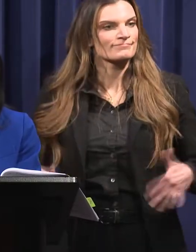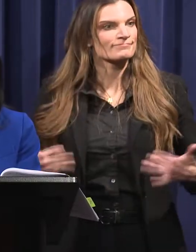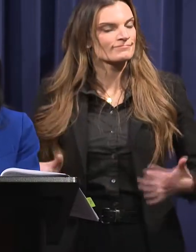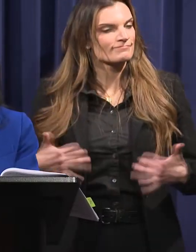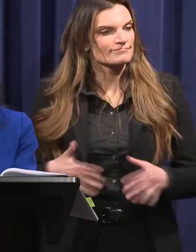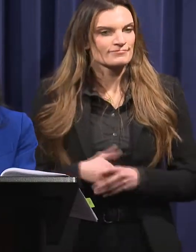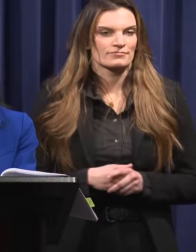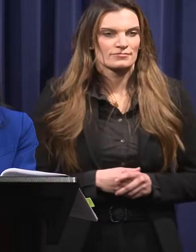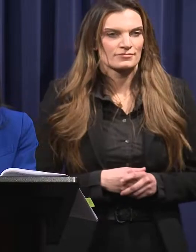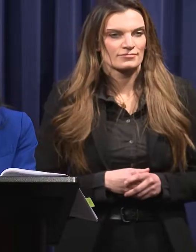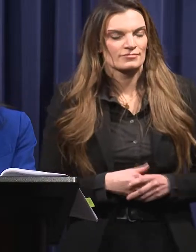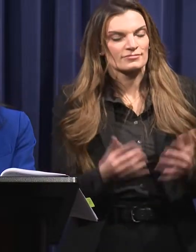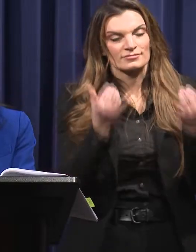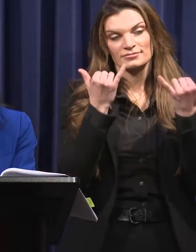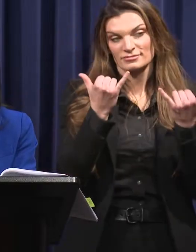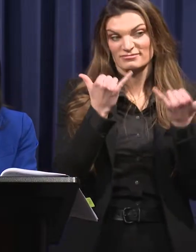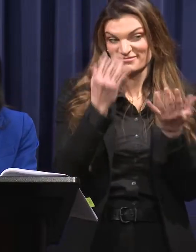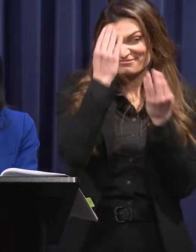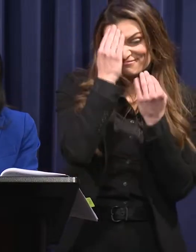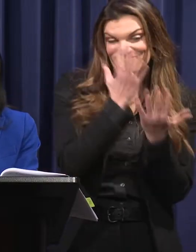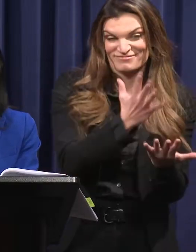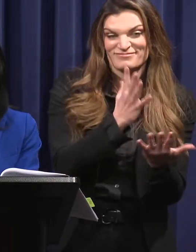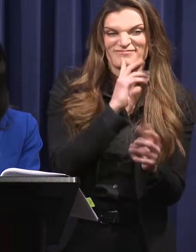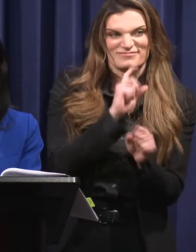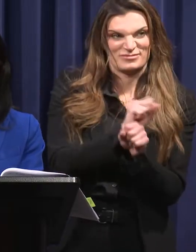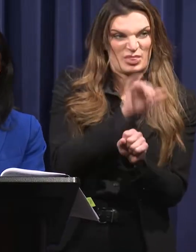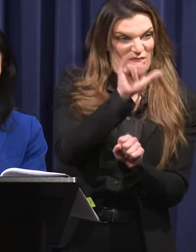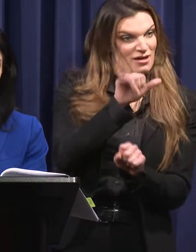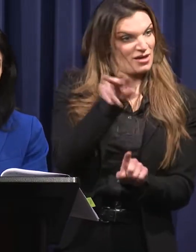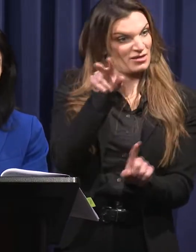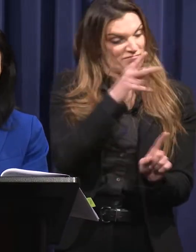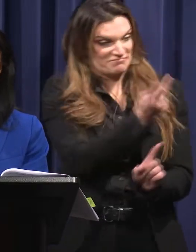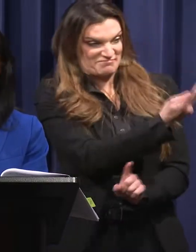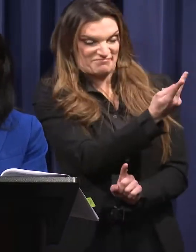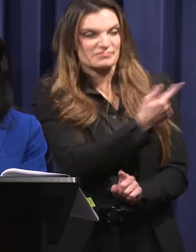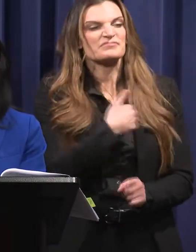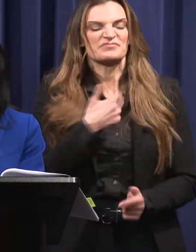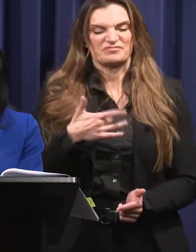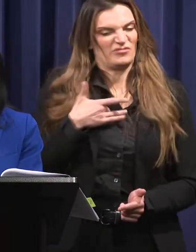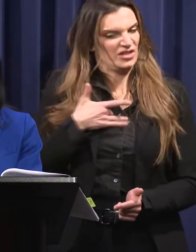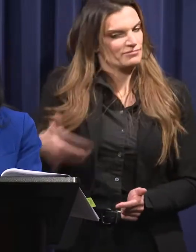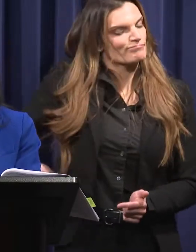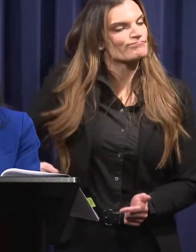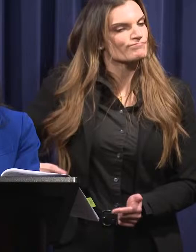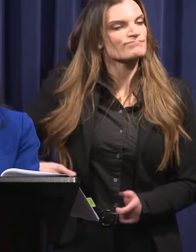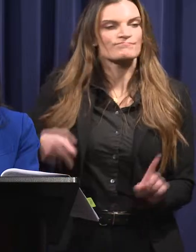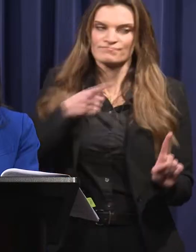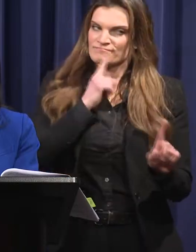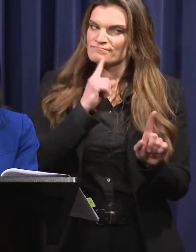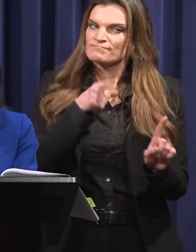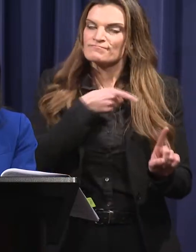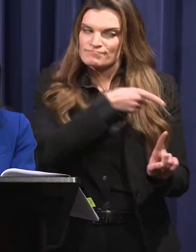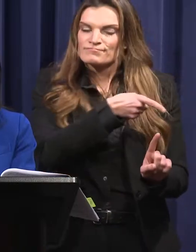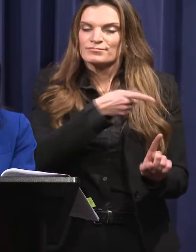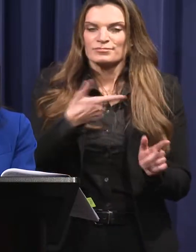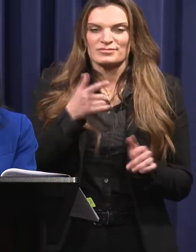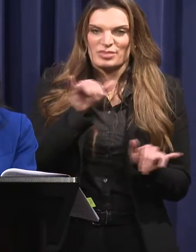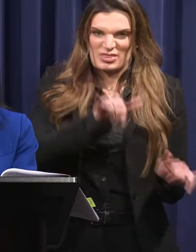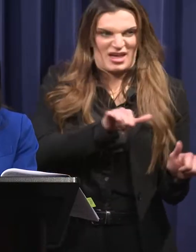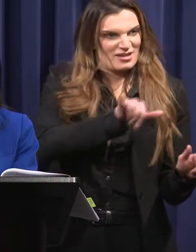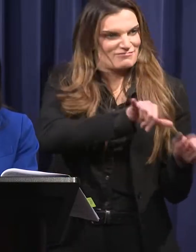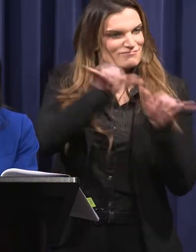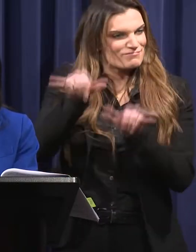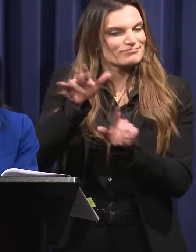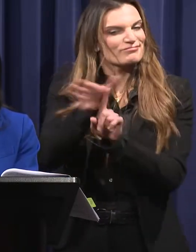today, we're alleging that that is exactly what the Menards did. Political fundraising and spending by those who follow